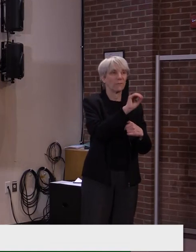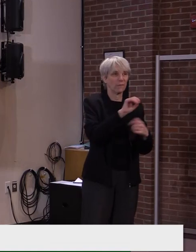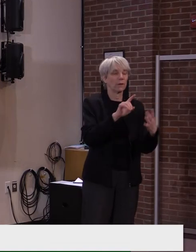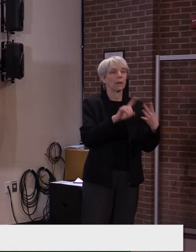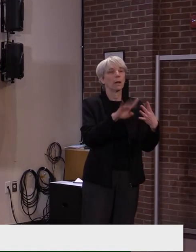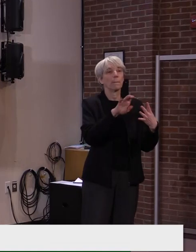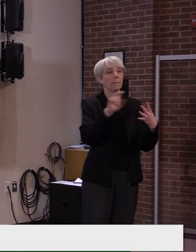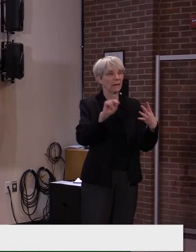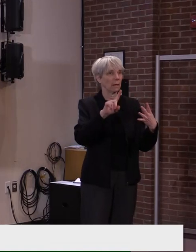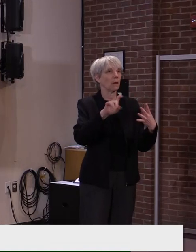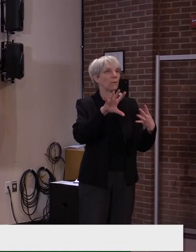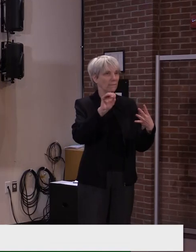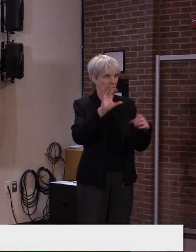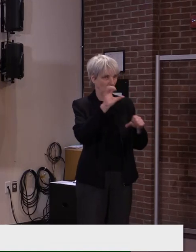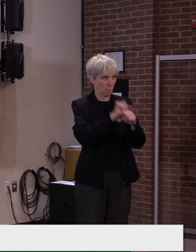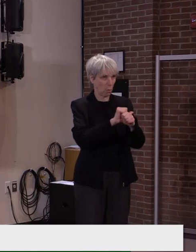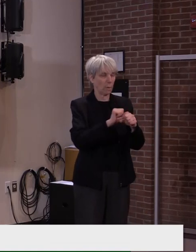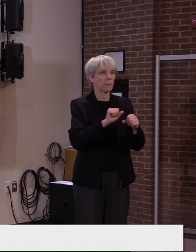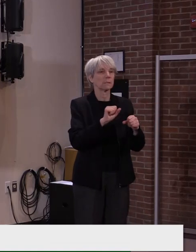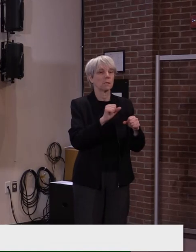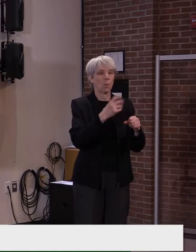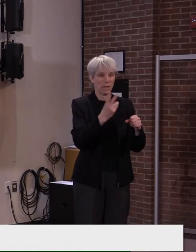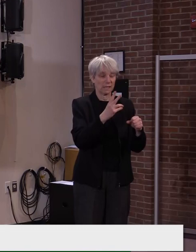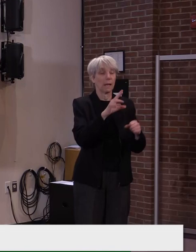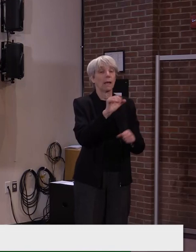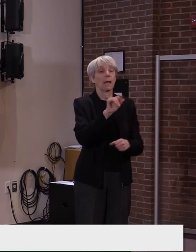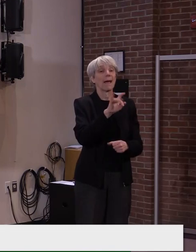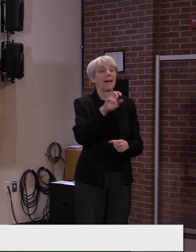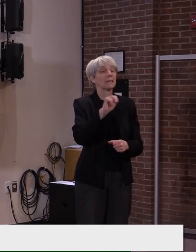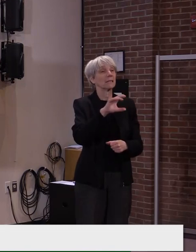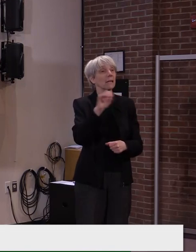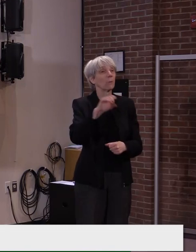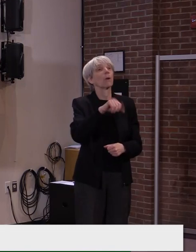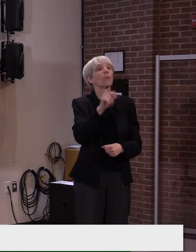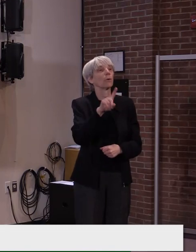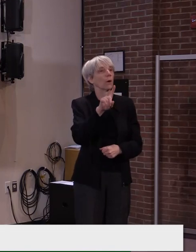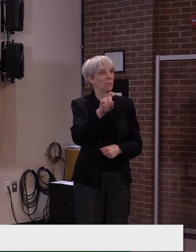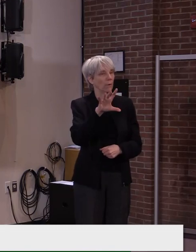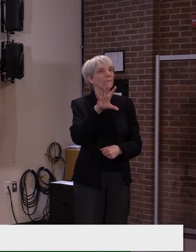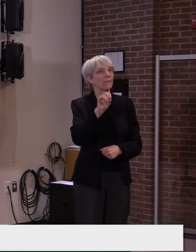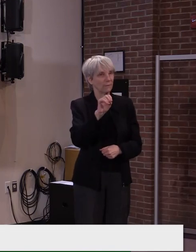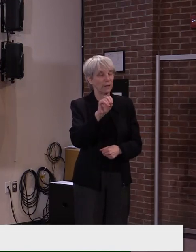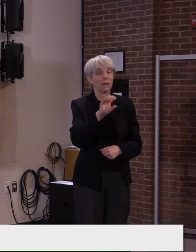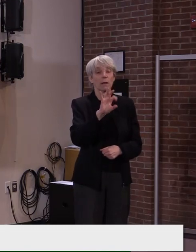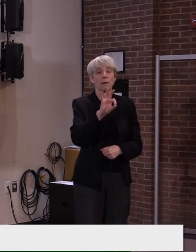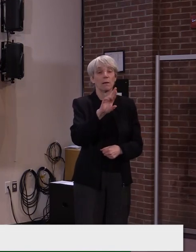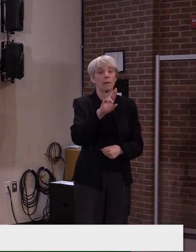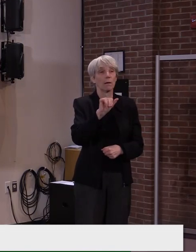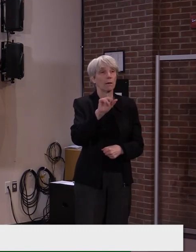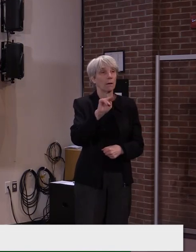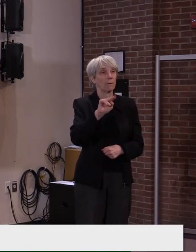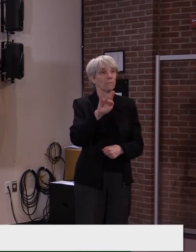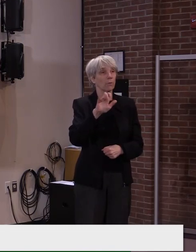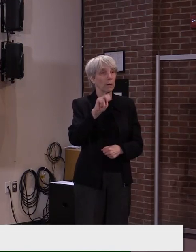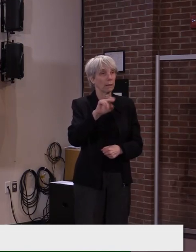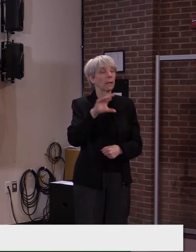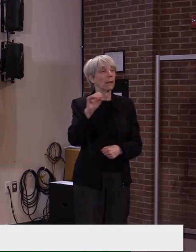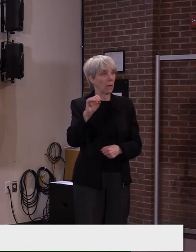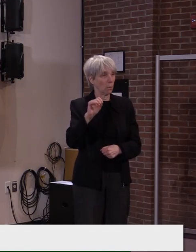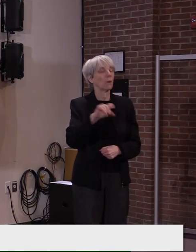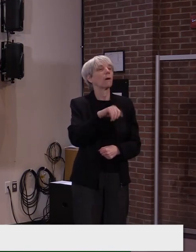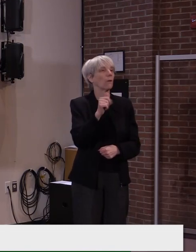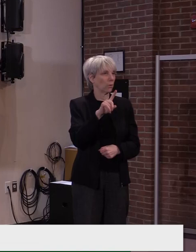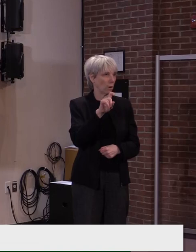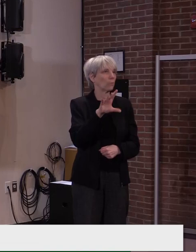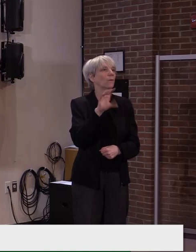Bennington County, 150 appointments. Wednesday, Addison County, another 150. Franklin County,